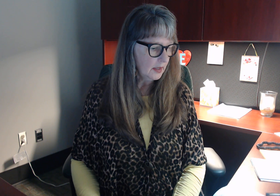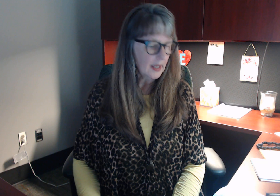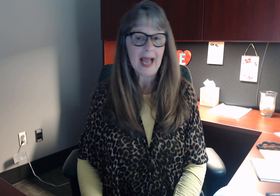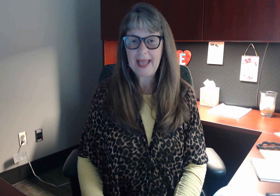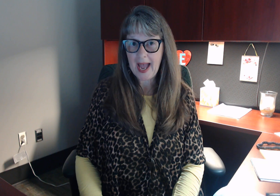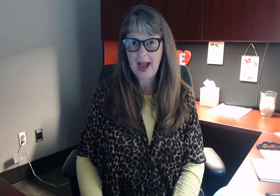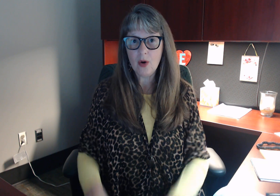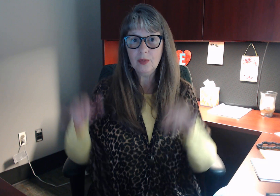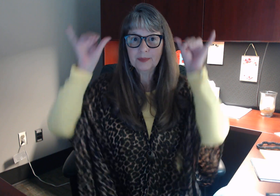A cow.